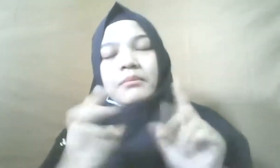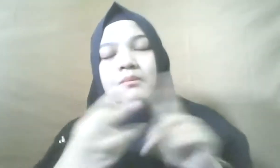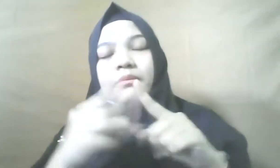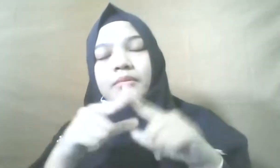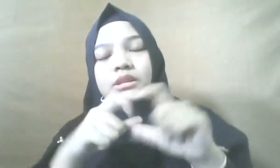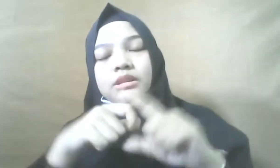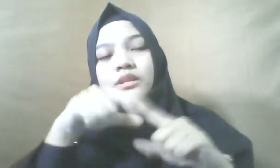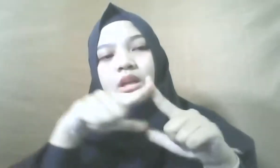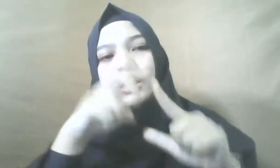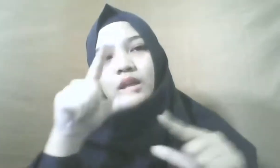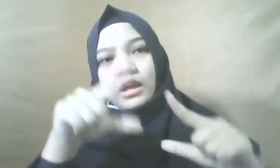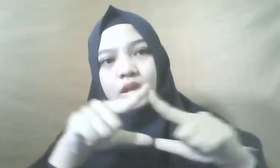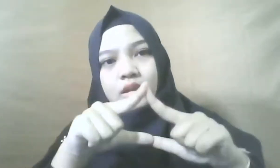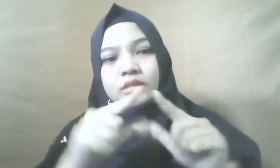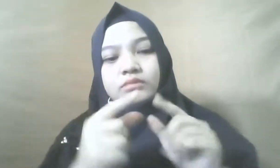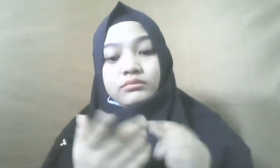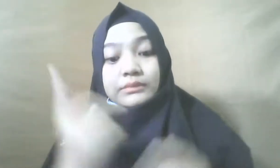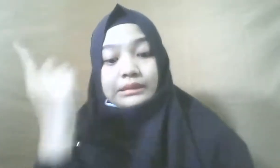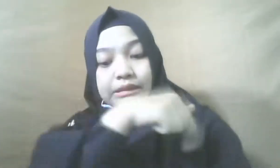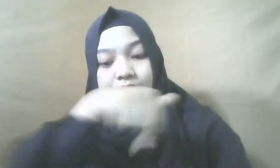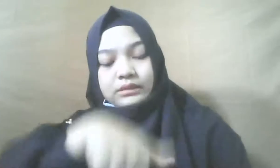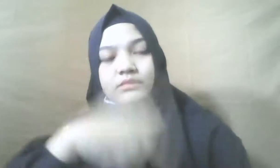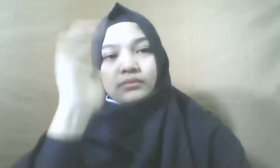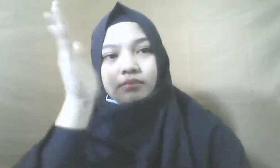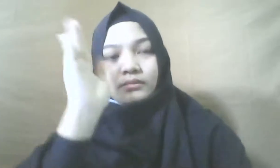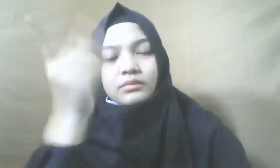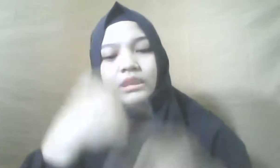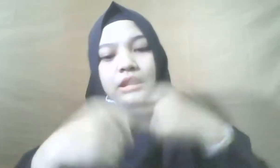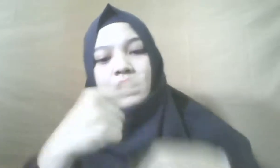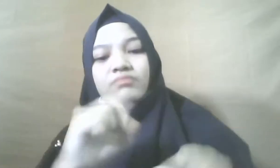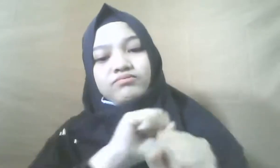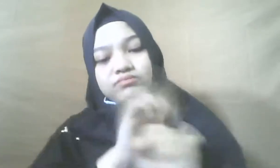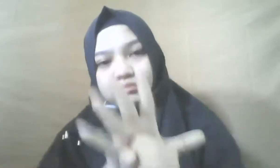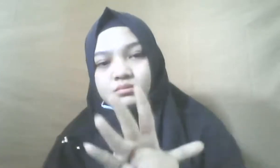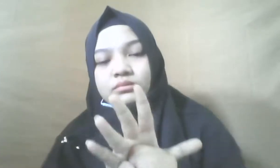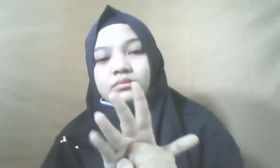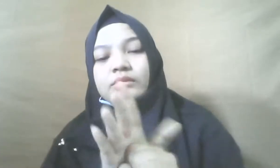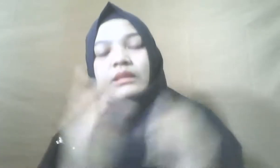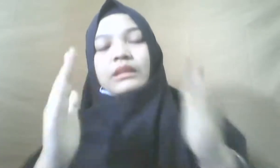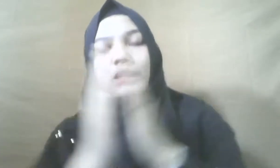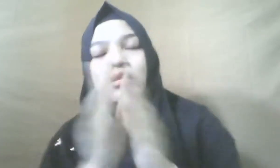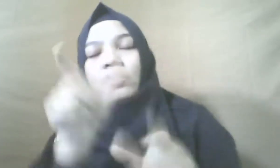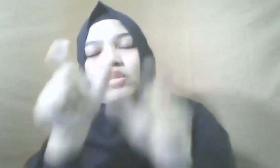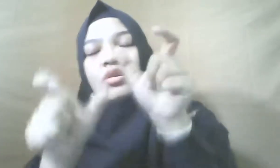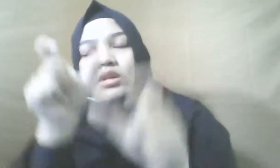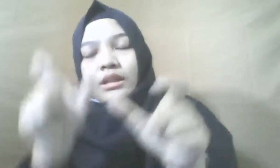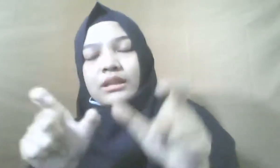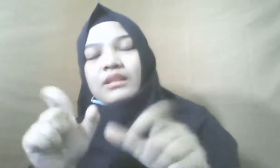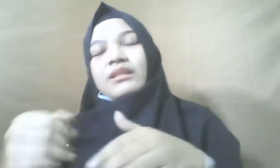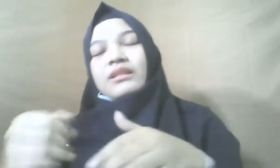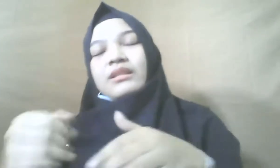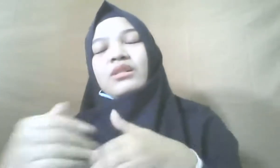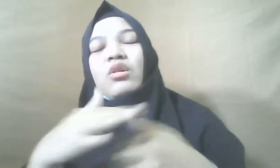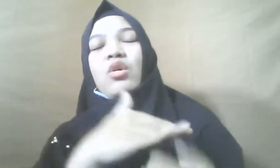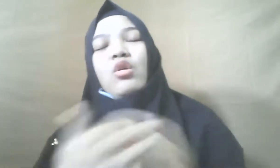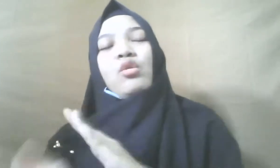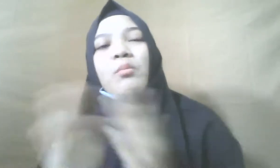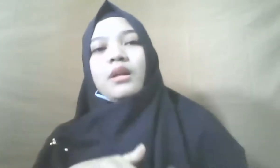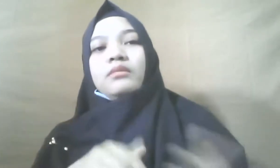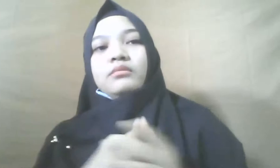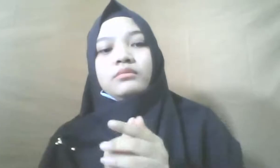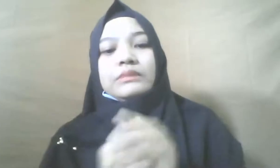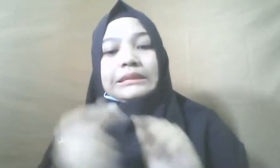Today's seminar is on COVID-19 and vulnerable people. We have four distinguished